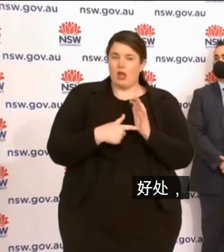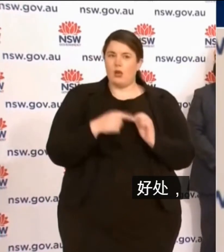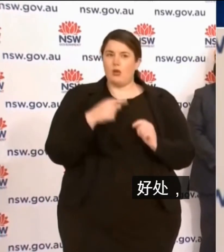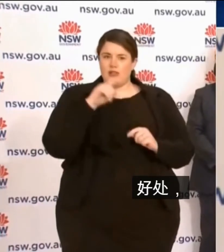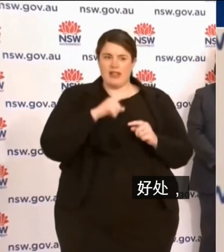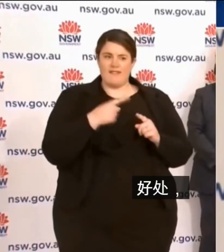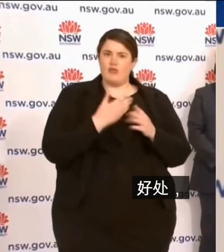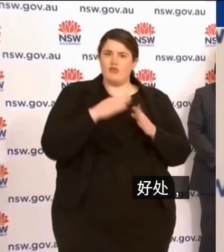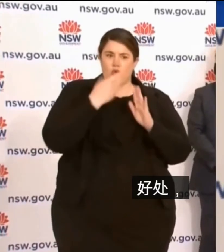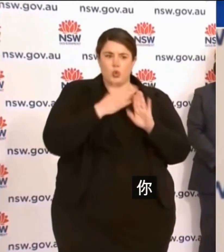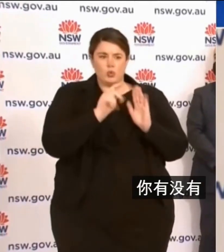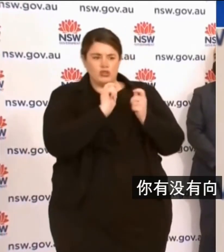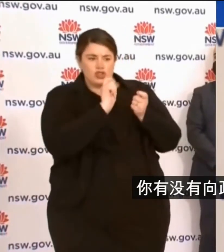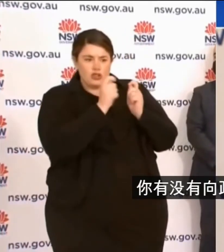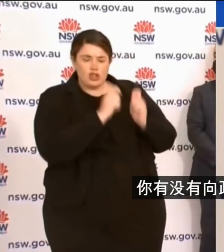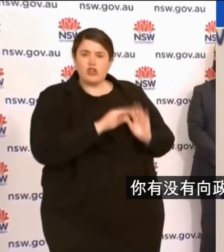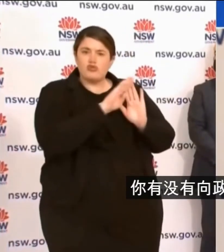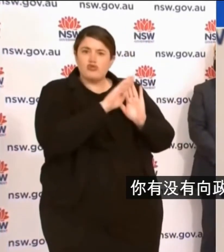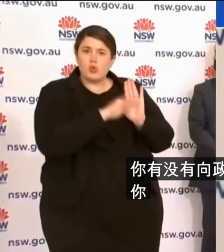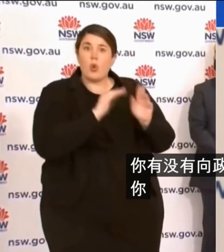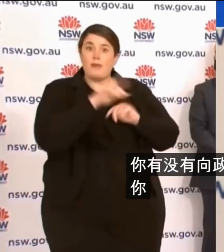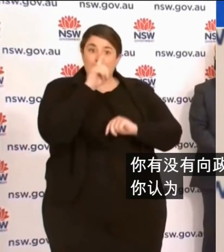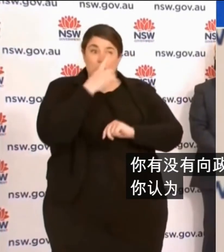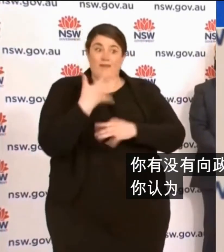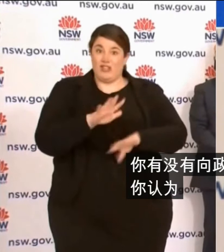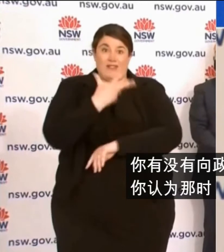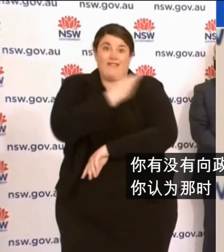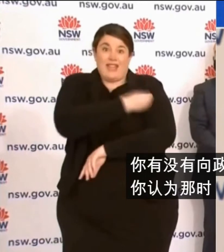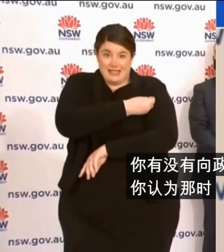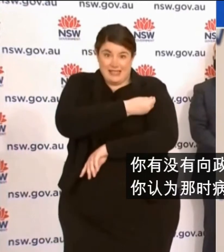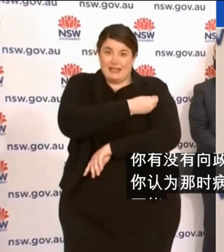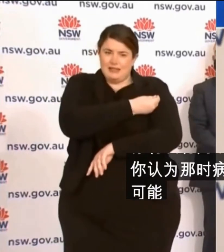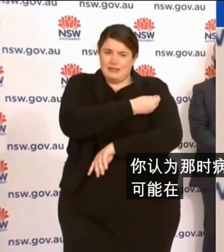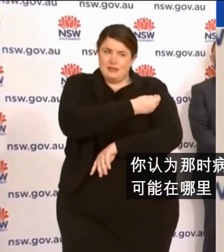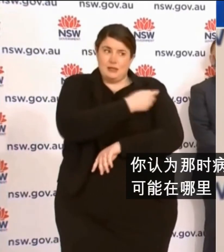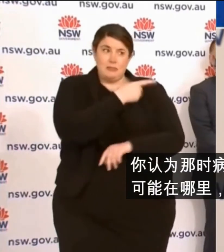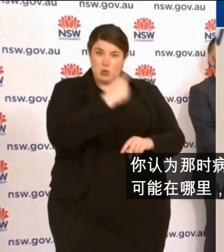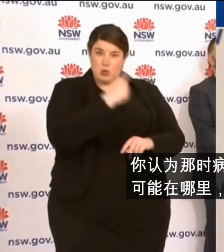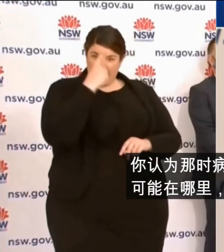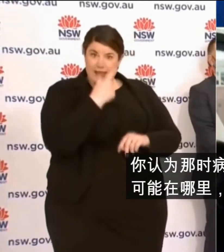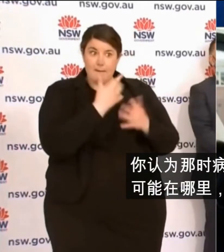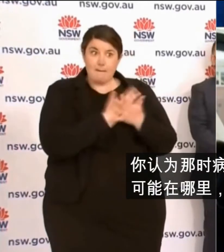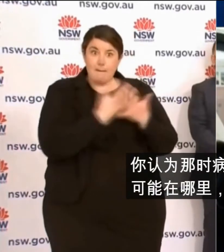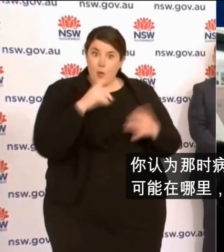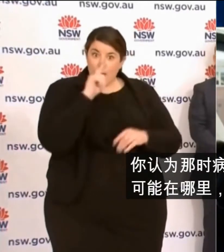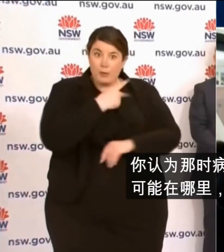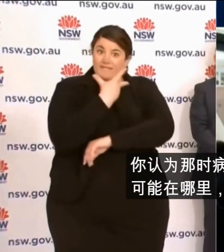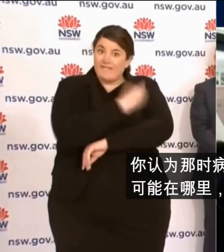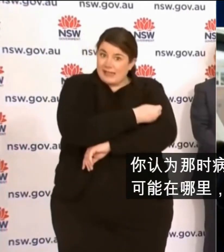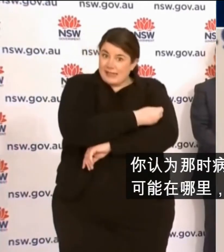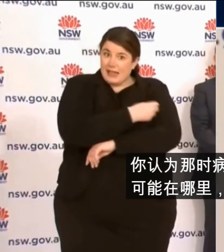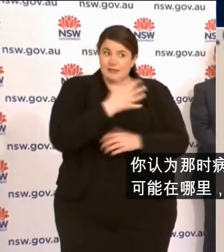Vaccination pushing to continue. Have you given advice to government about where you think case numbers might be at that point, and what is that